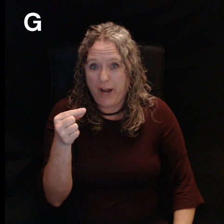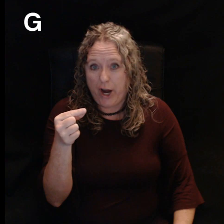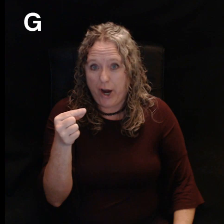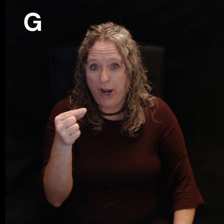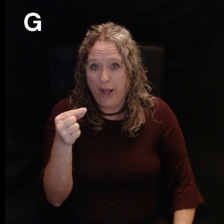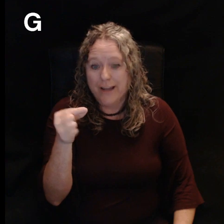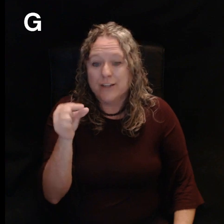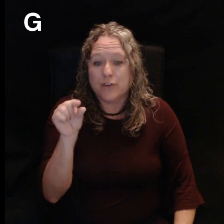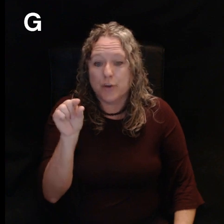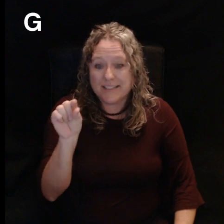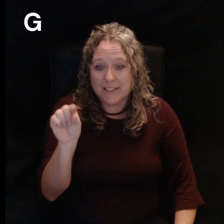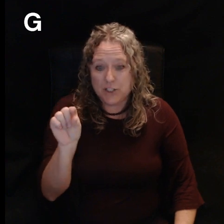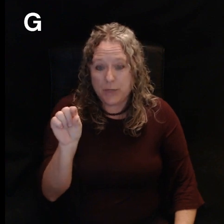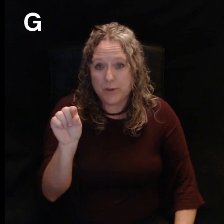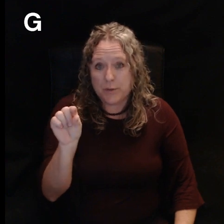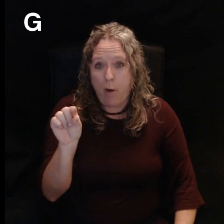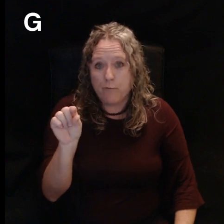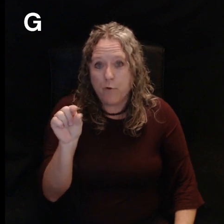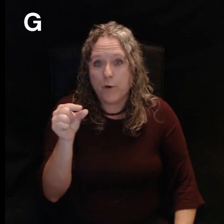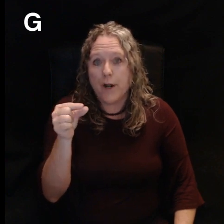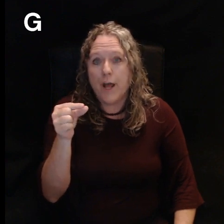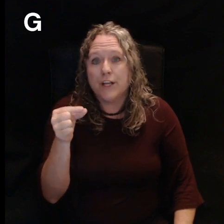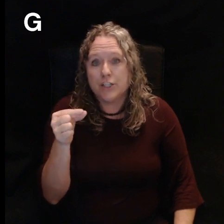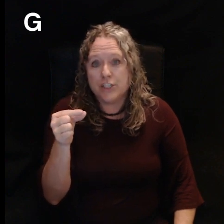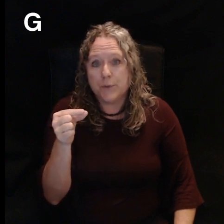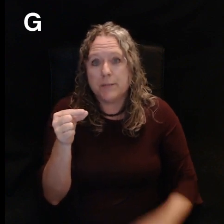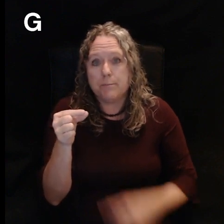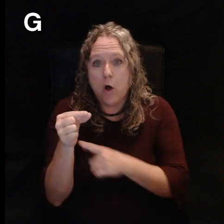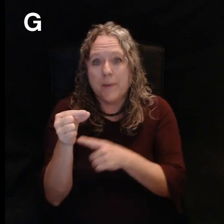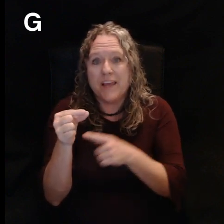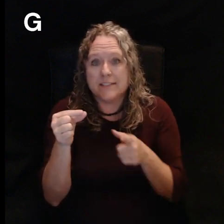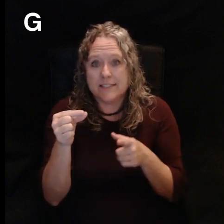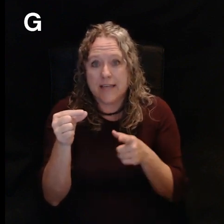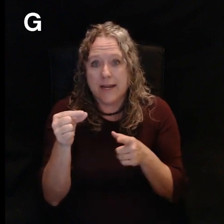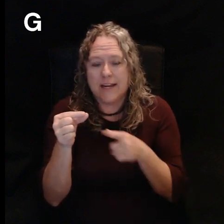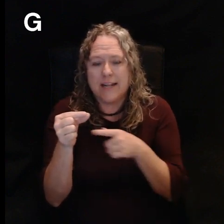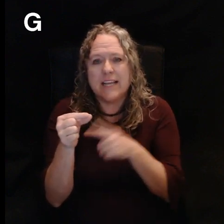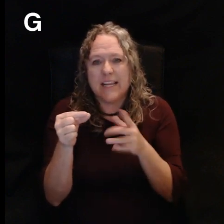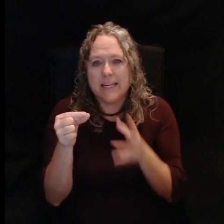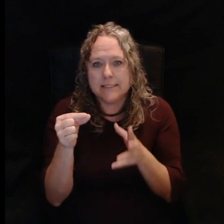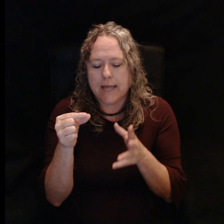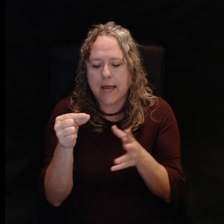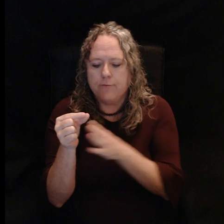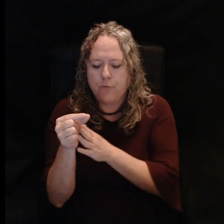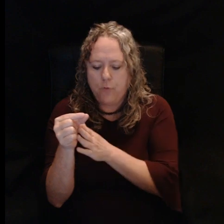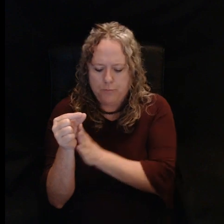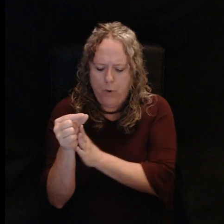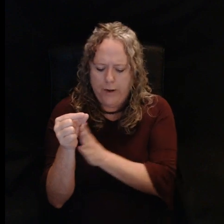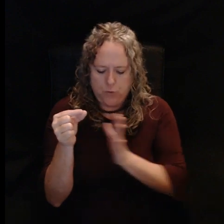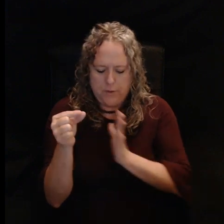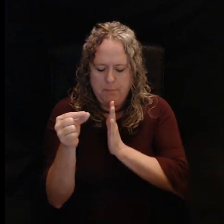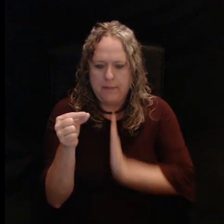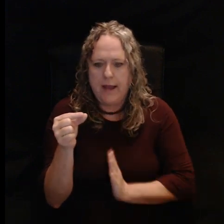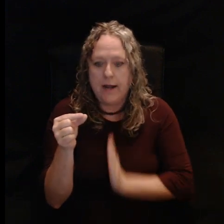here. So you may see G with the palm forward, G with the palm inside. And I say inside, pointing toward the midline of your